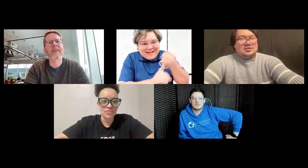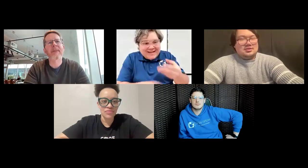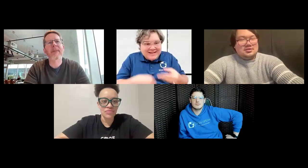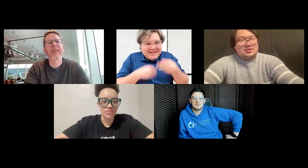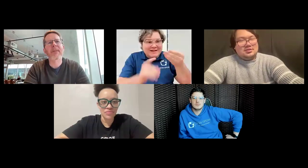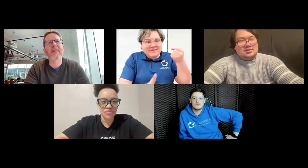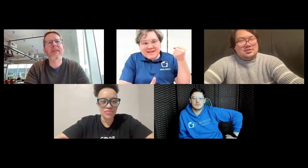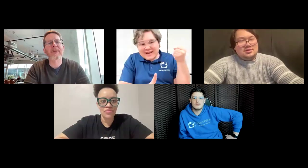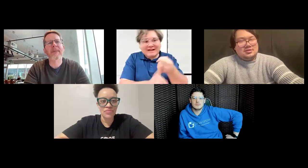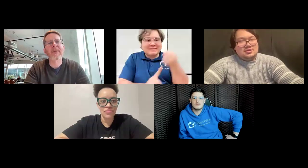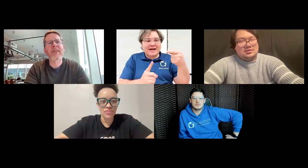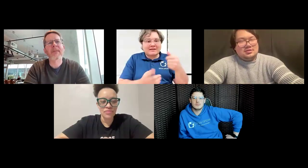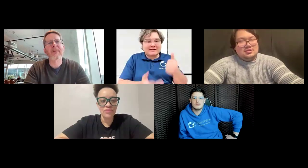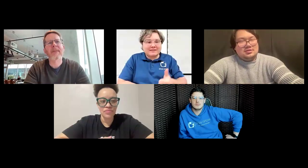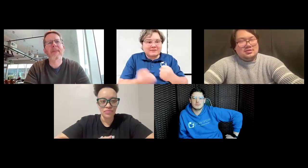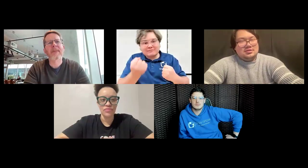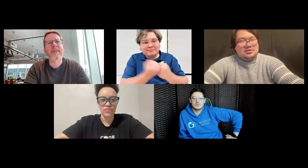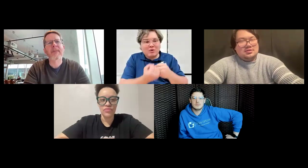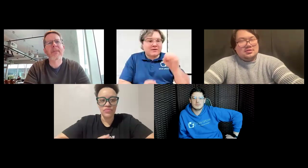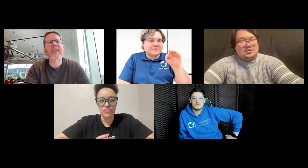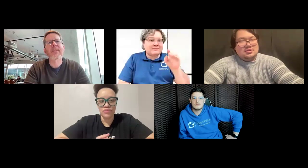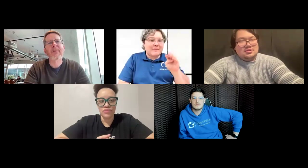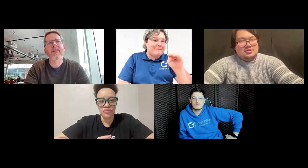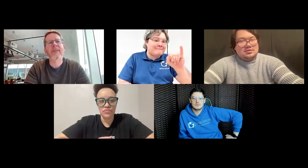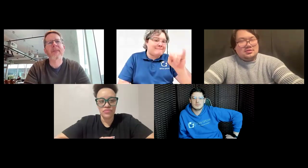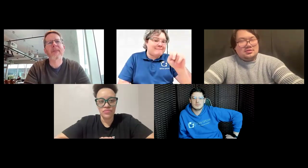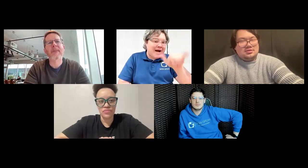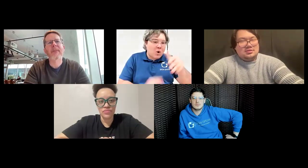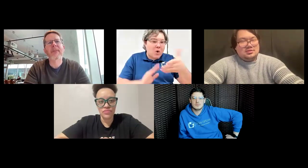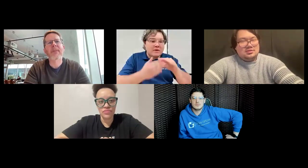so we really do see a significant amount of impact and support